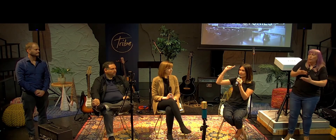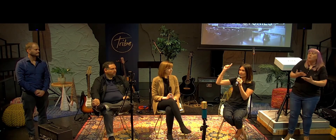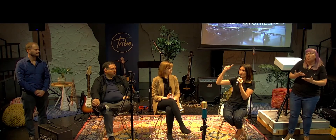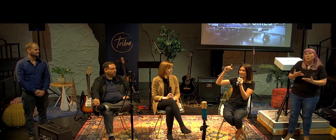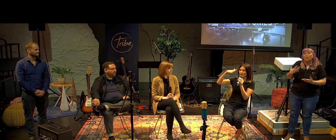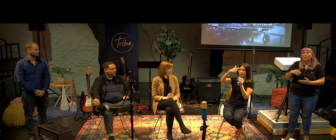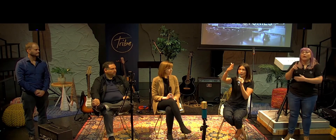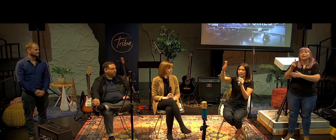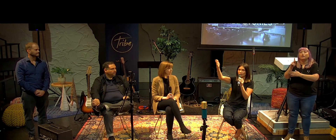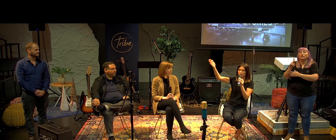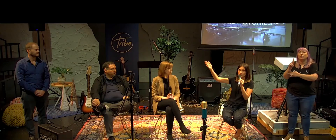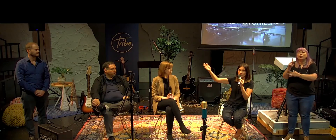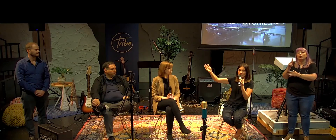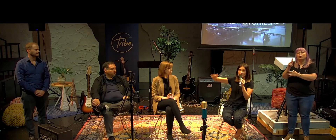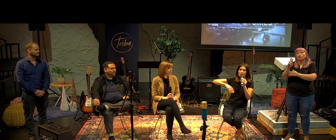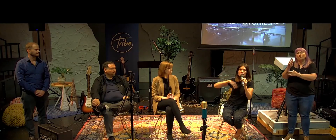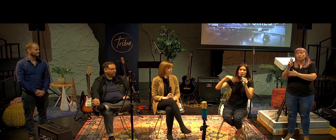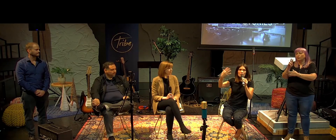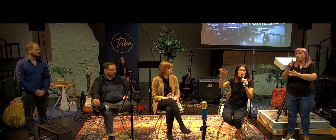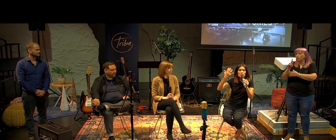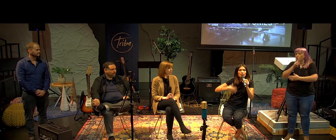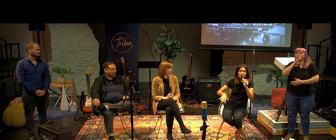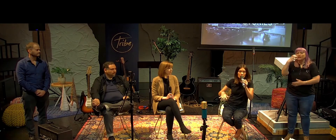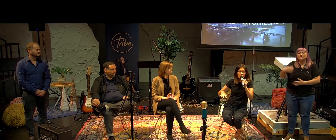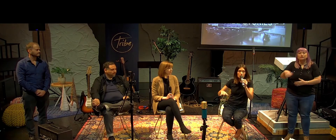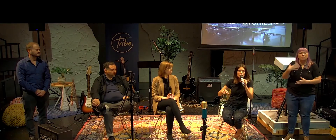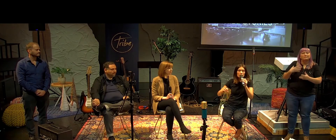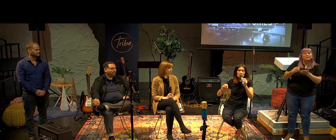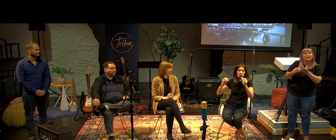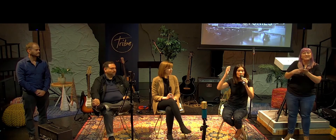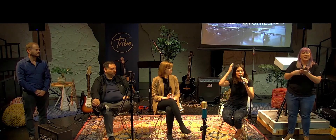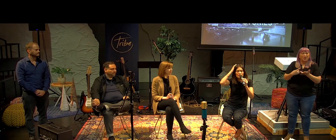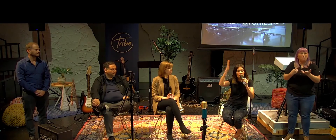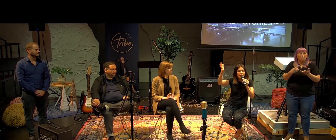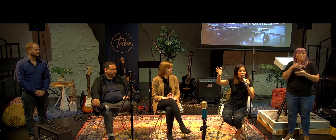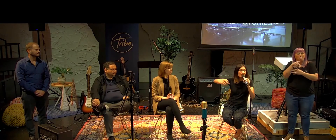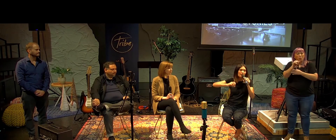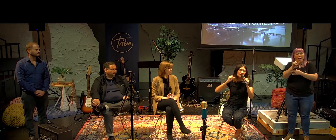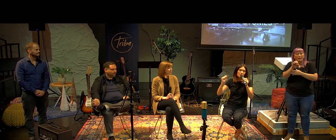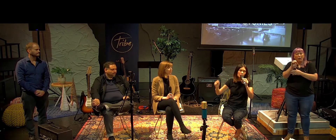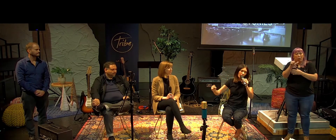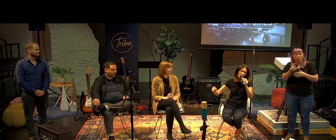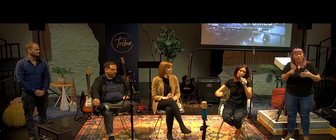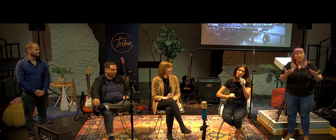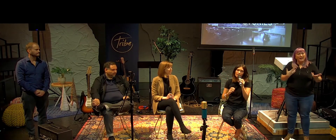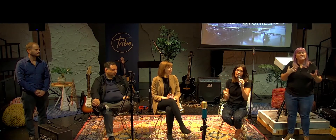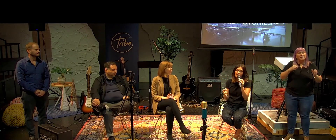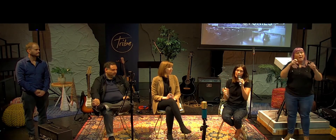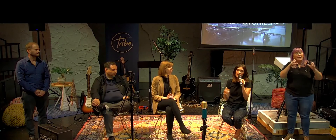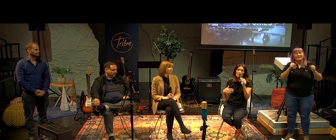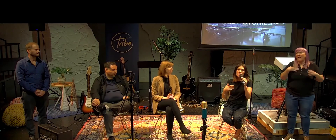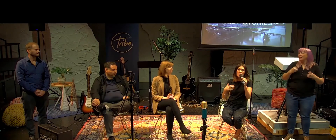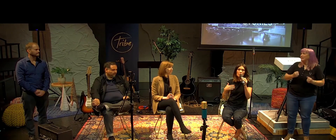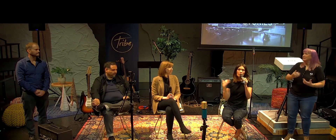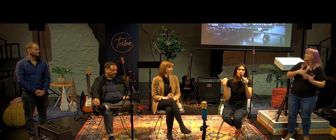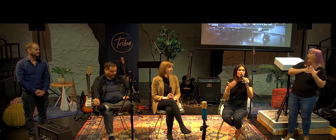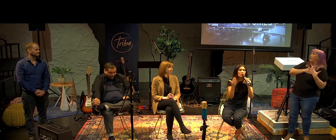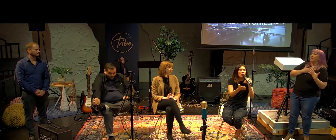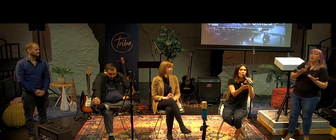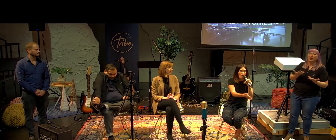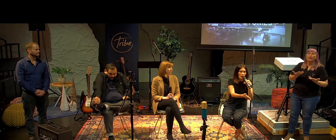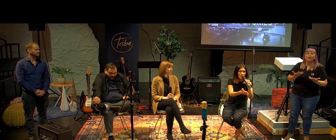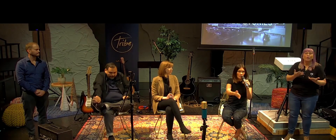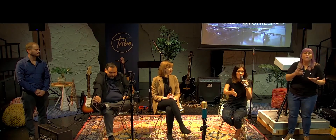the end of his lesson, the practicals, right? Sometimes we listen to sermons and we think that's amazing, that's inspiring, I love it. But who's